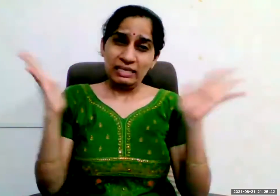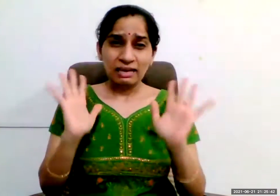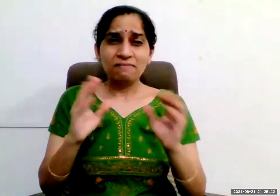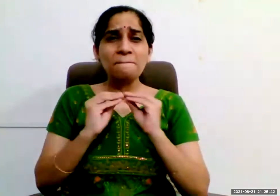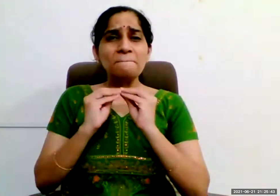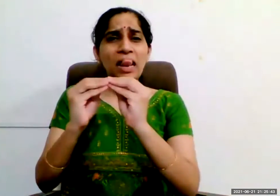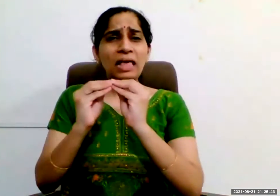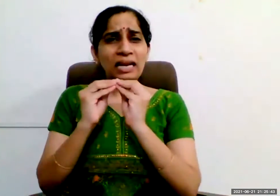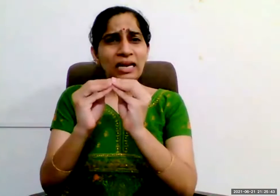suffering.